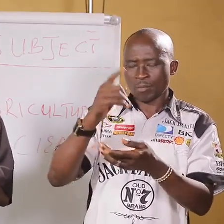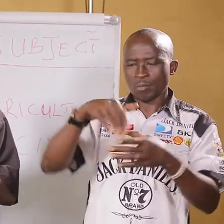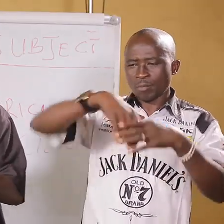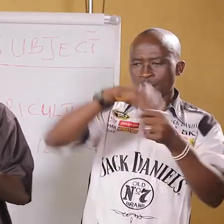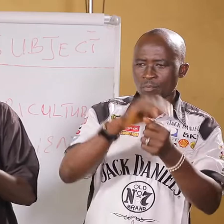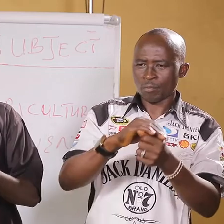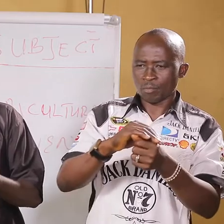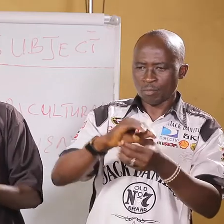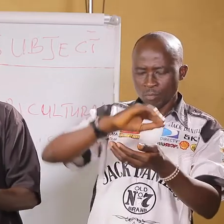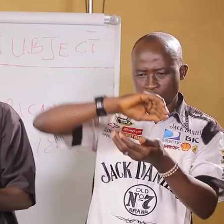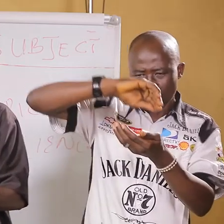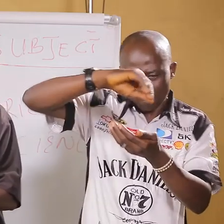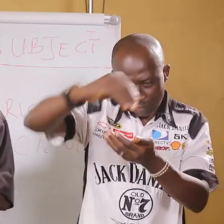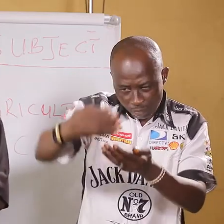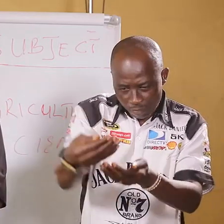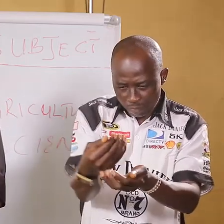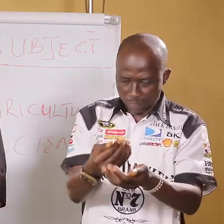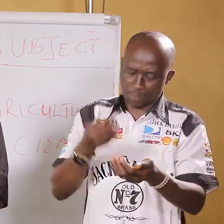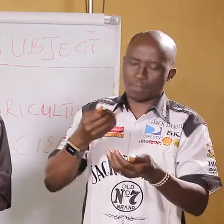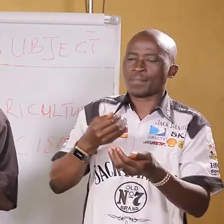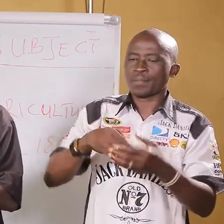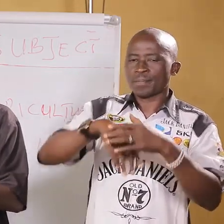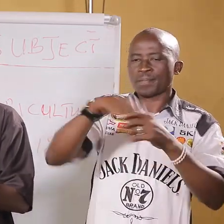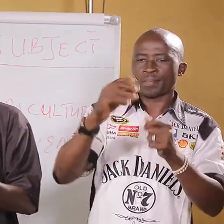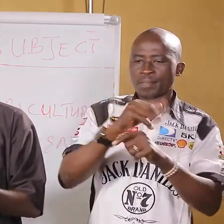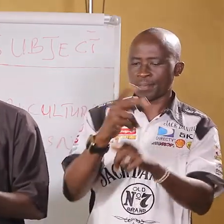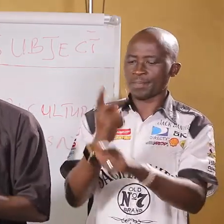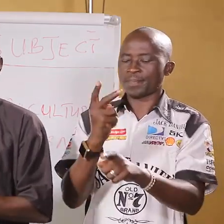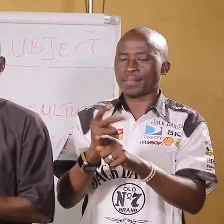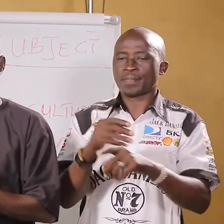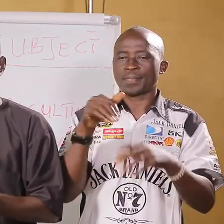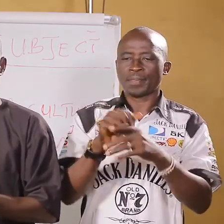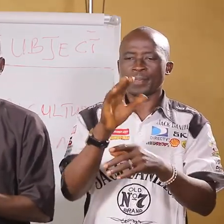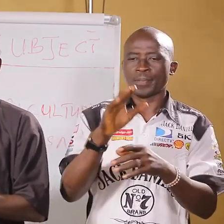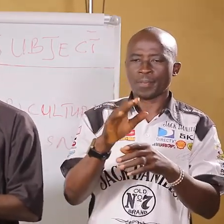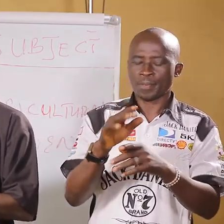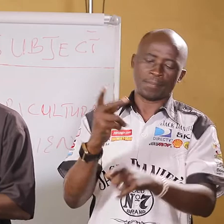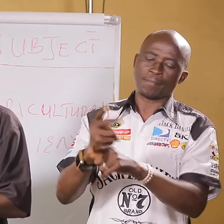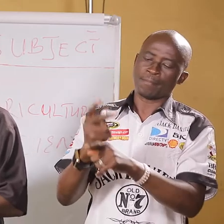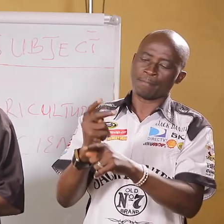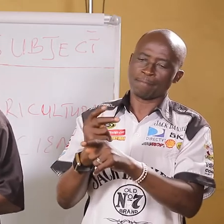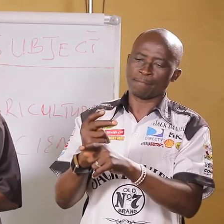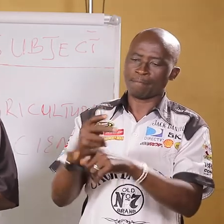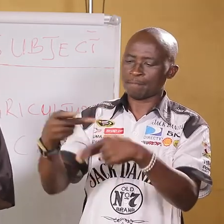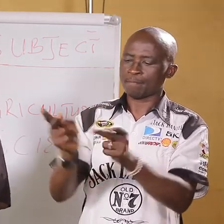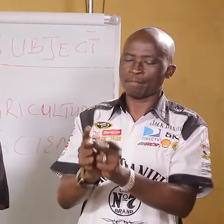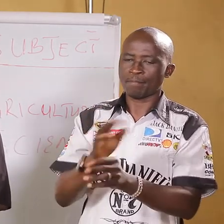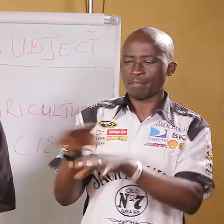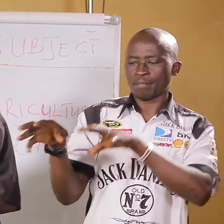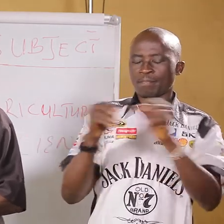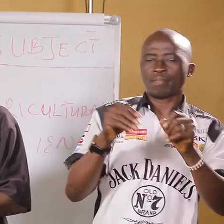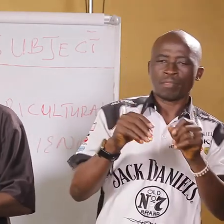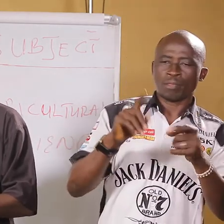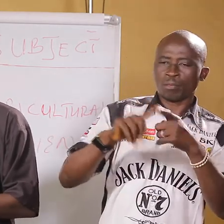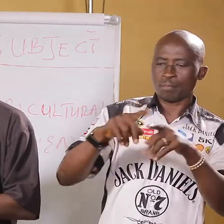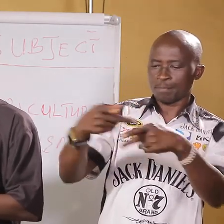outside. Swap it out and keep it in your storage organ. Then you take it to the sperm